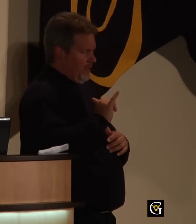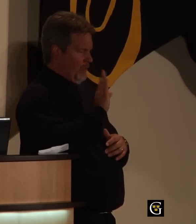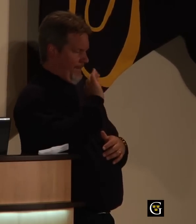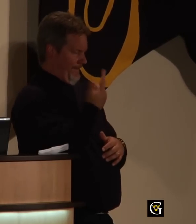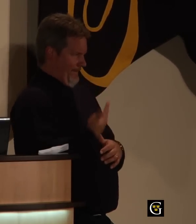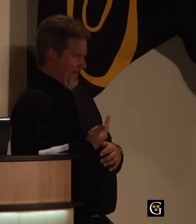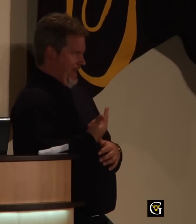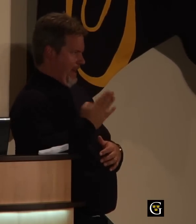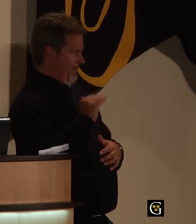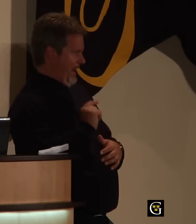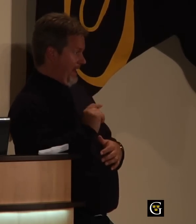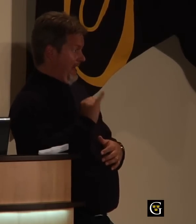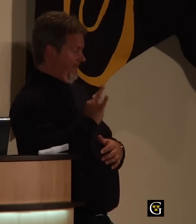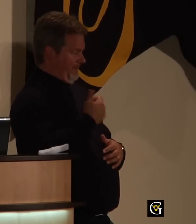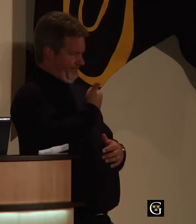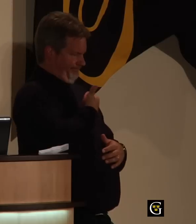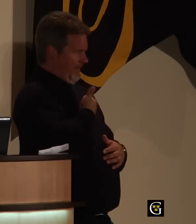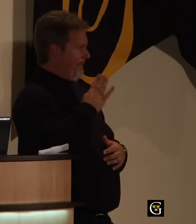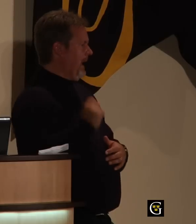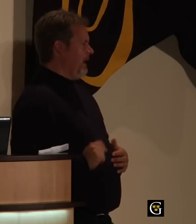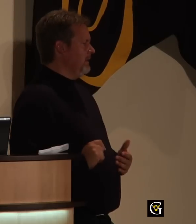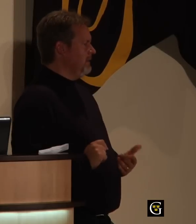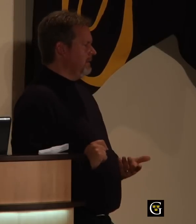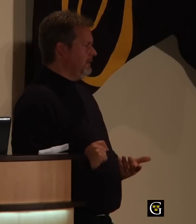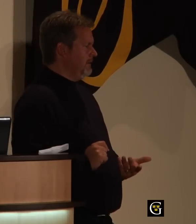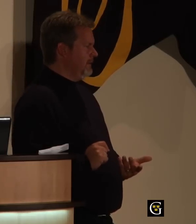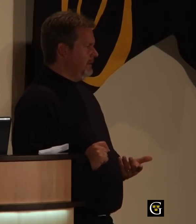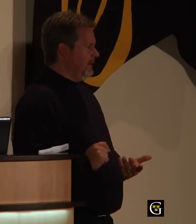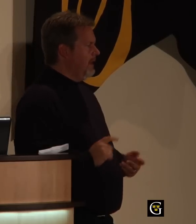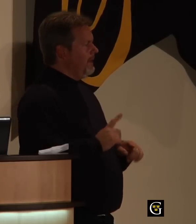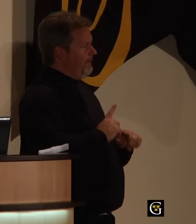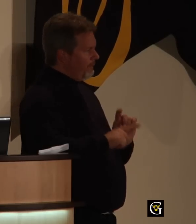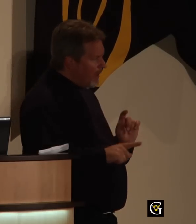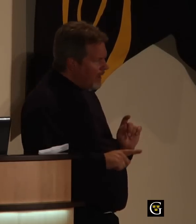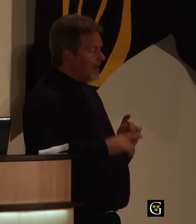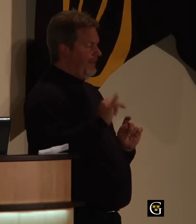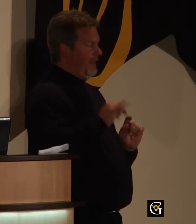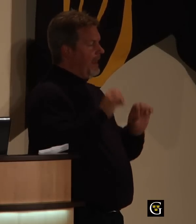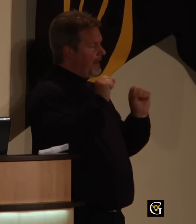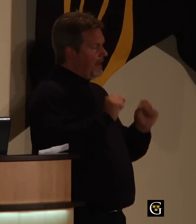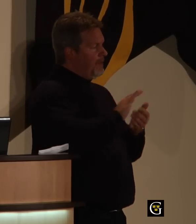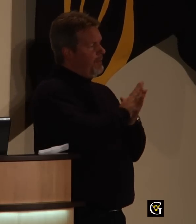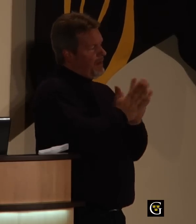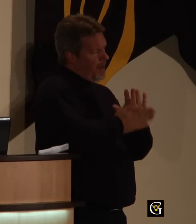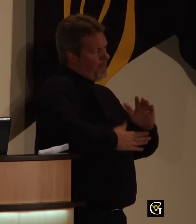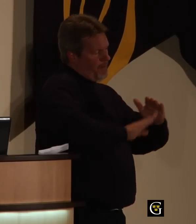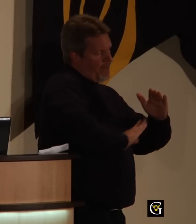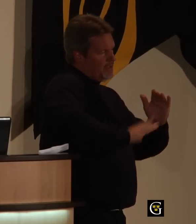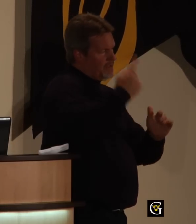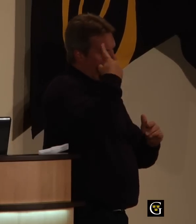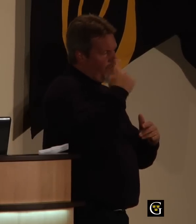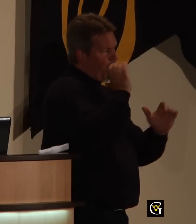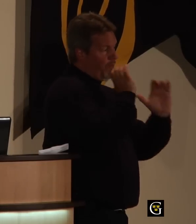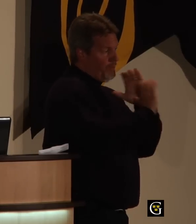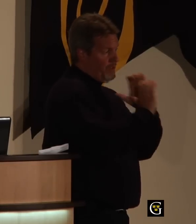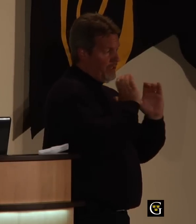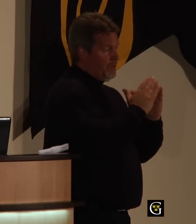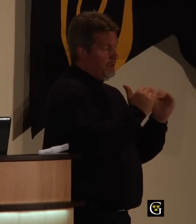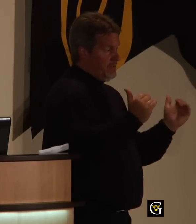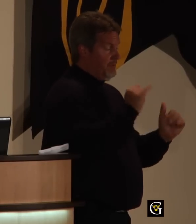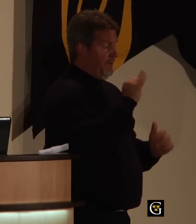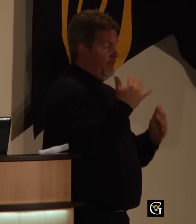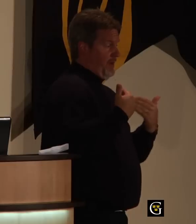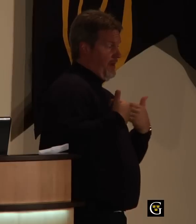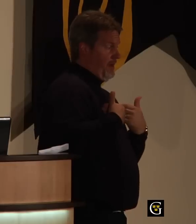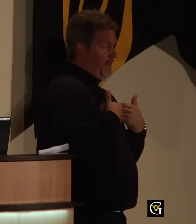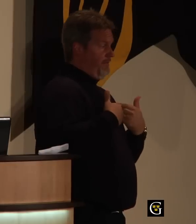it by being a human. But one point is that this can be the basis for a communicative system. If you have a shared